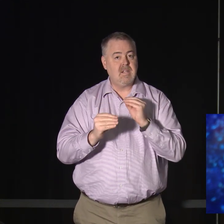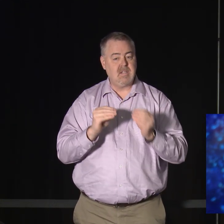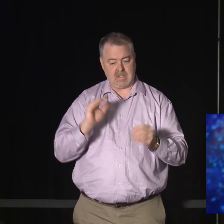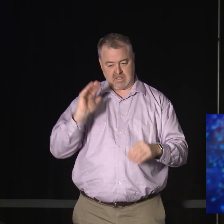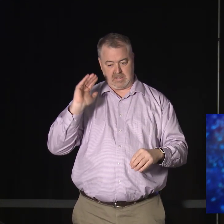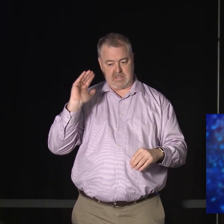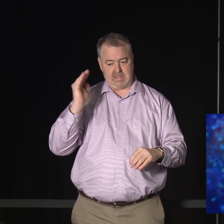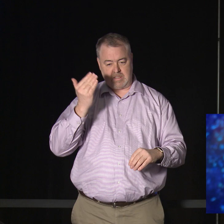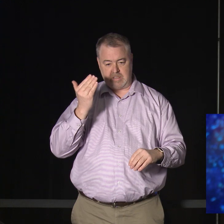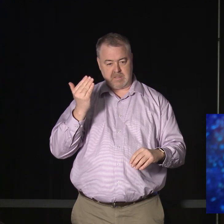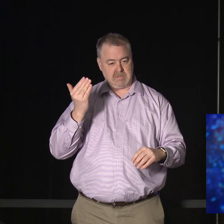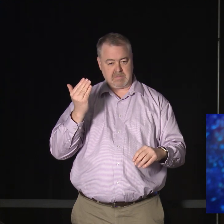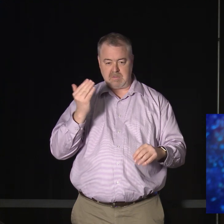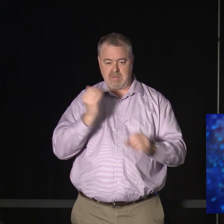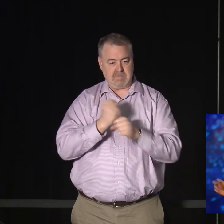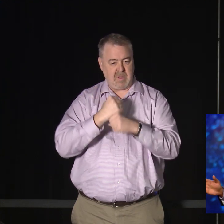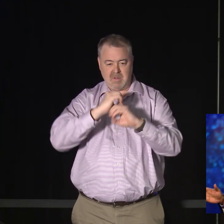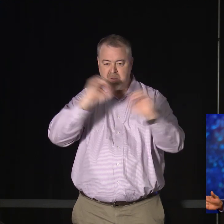illogical.